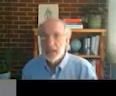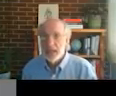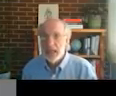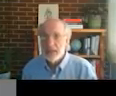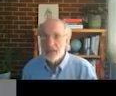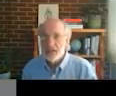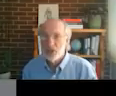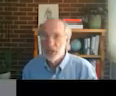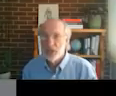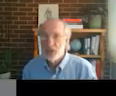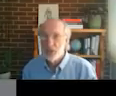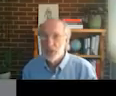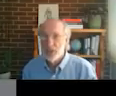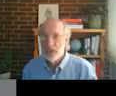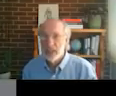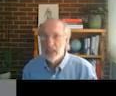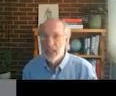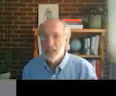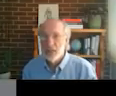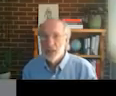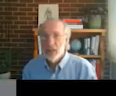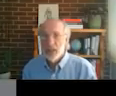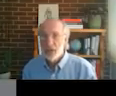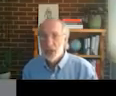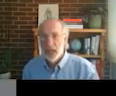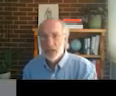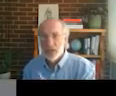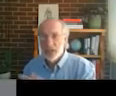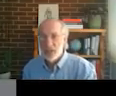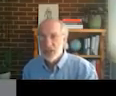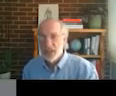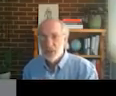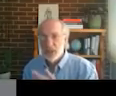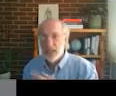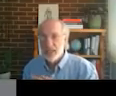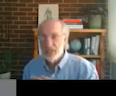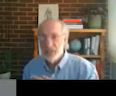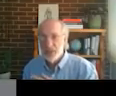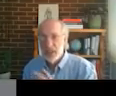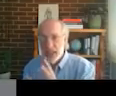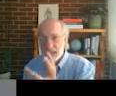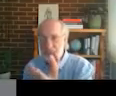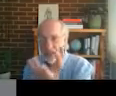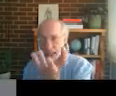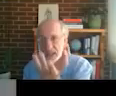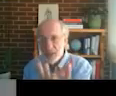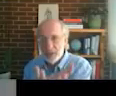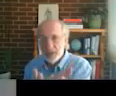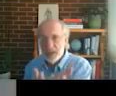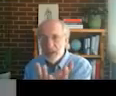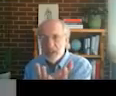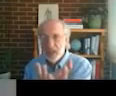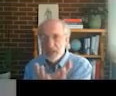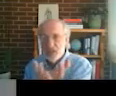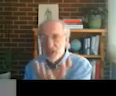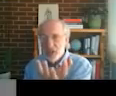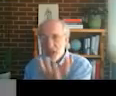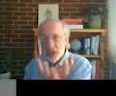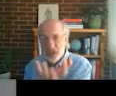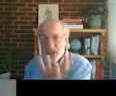may have a situation where the child is getting ready to have some snack, and the snack might be